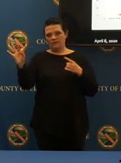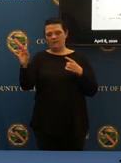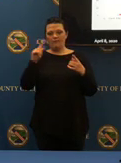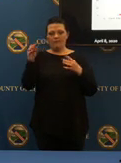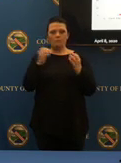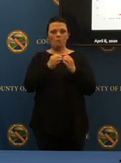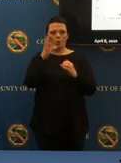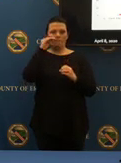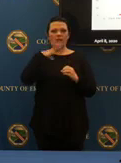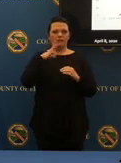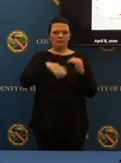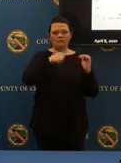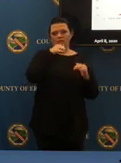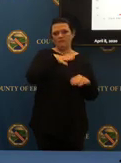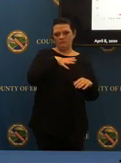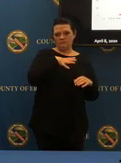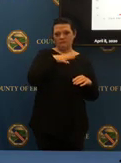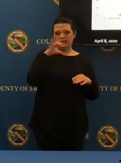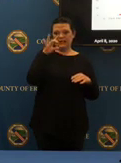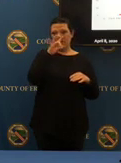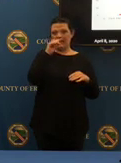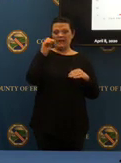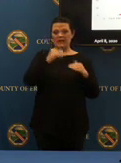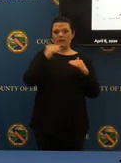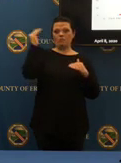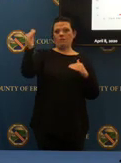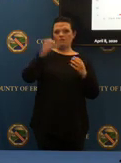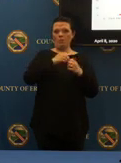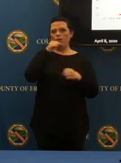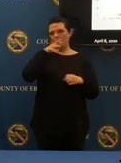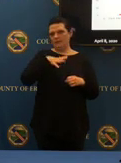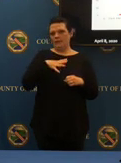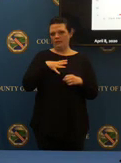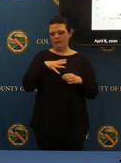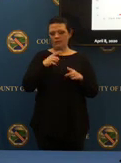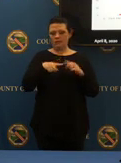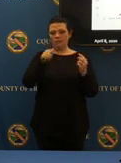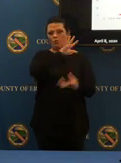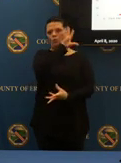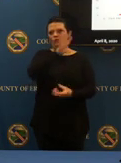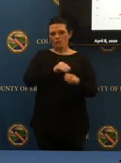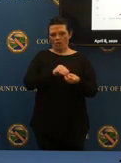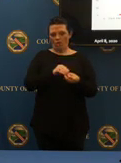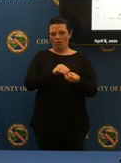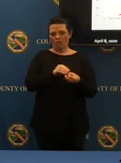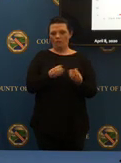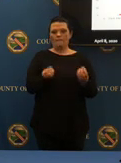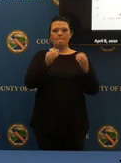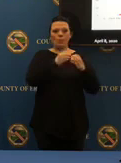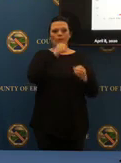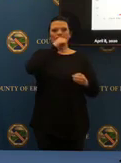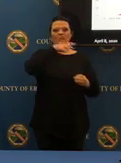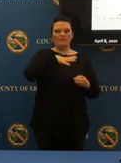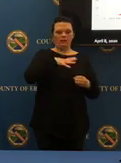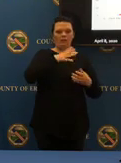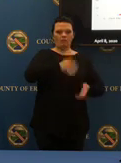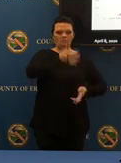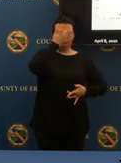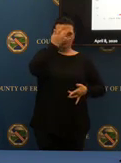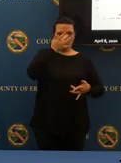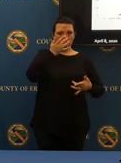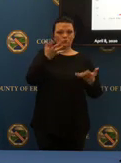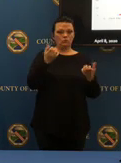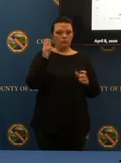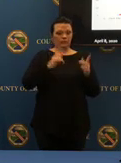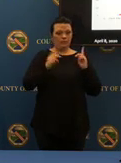females. Though in the 80 and above, there are more females. But overall, there are more females that are contracting this, and we want people